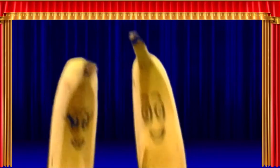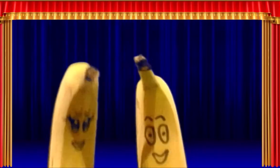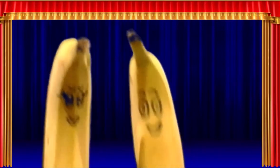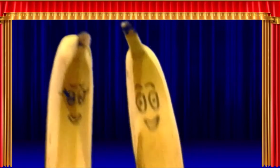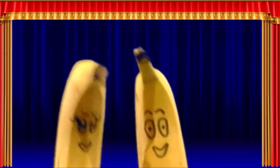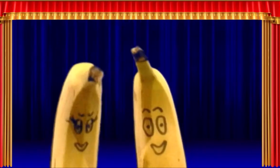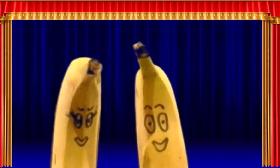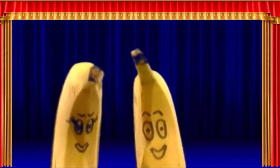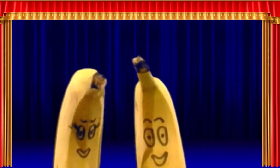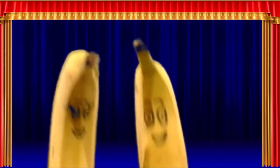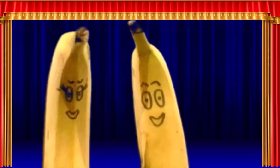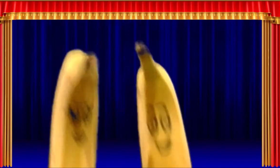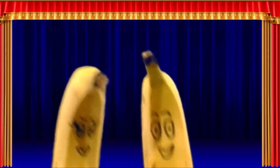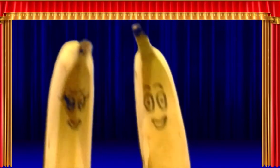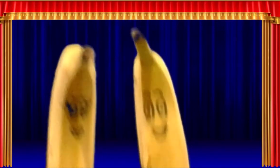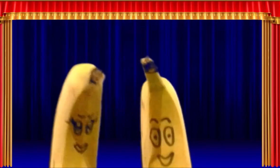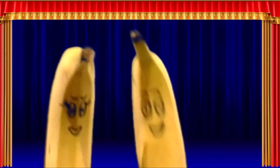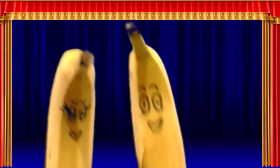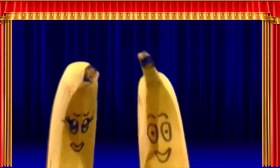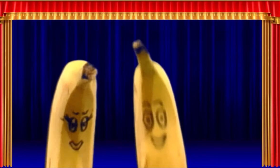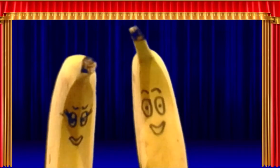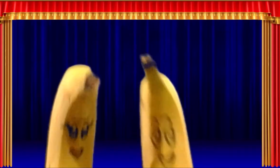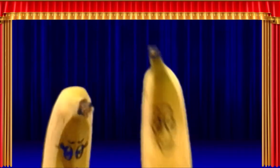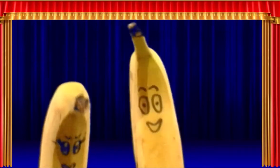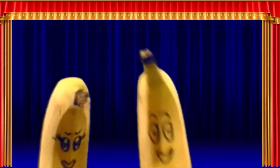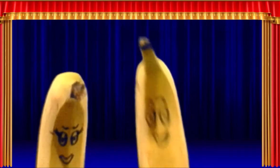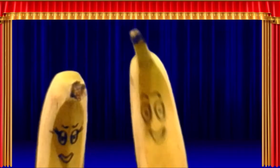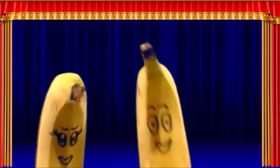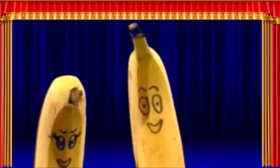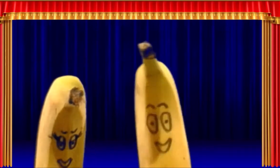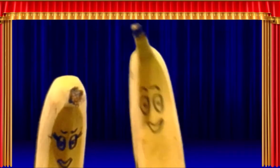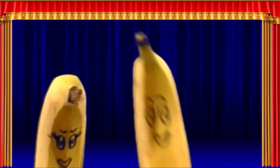birthday to you. Happy birthday,